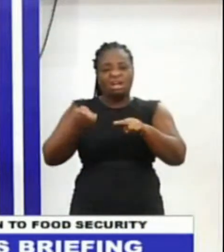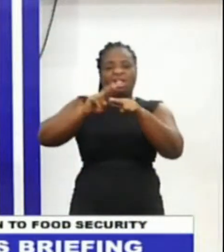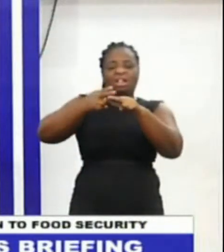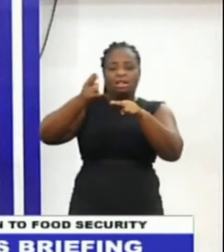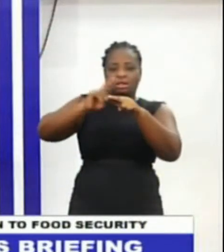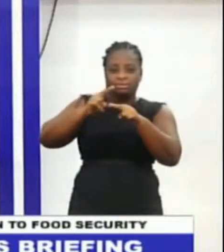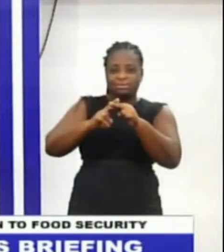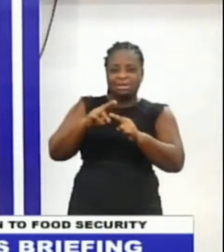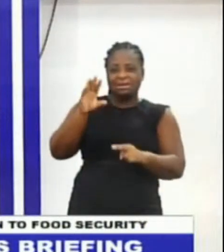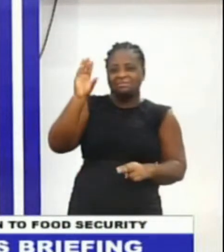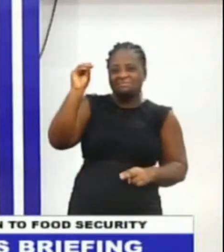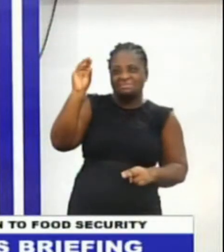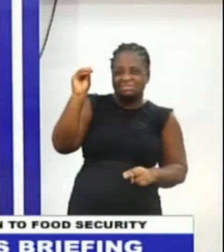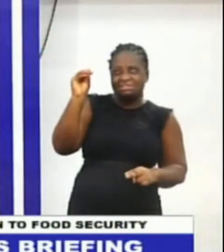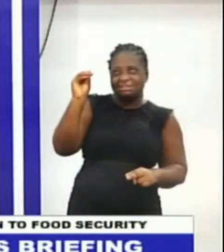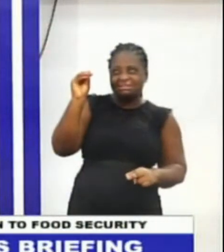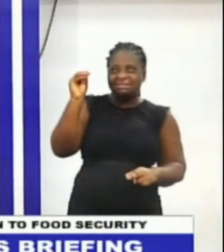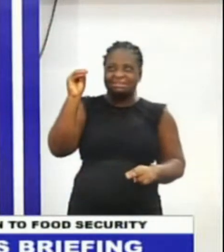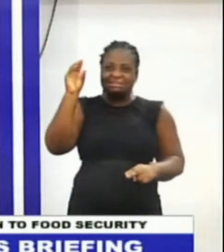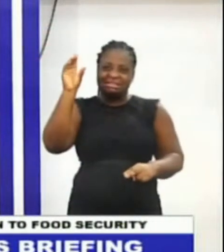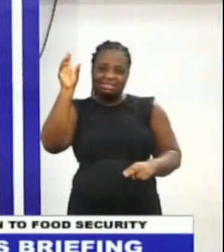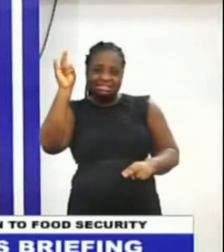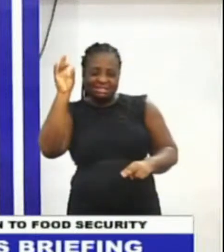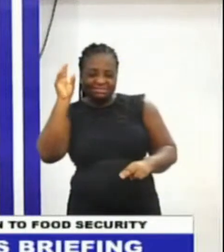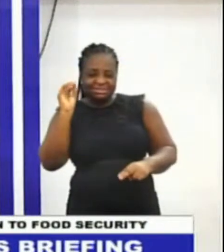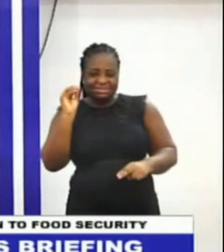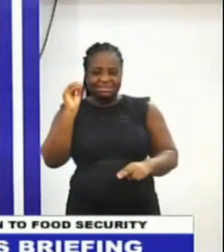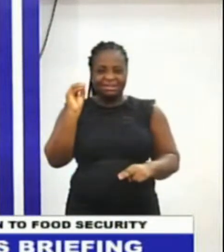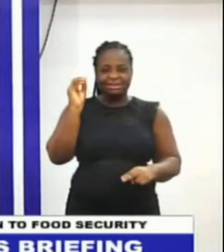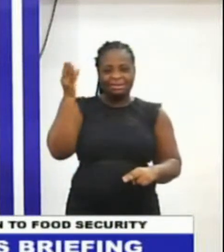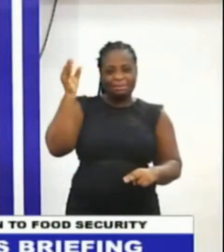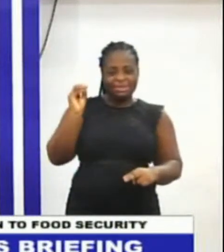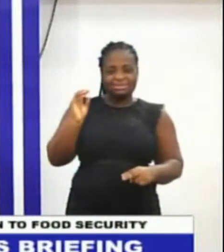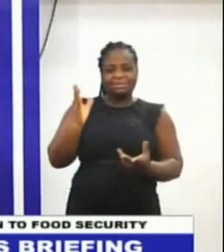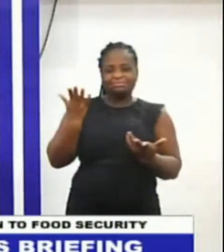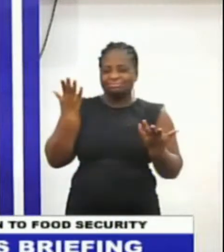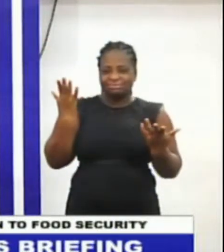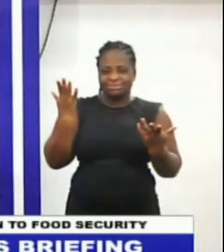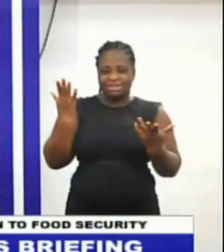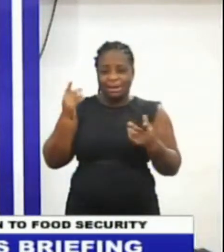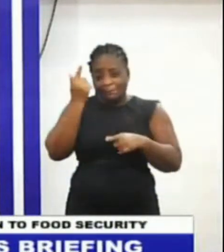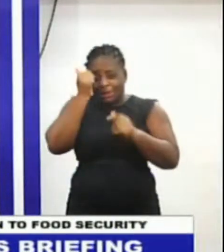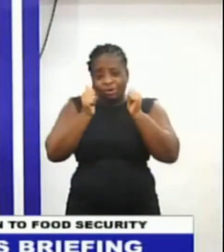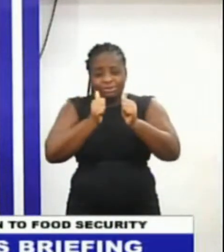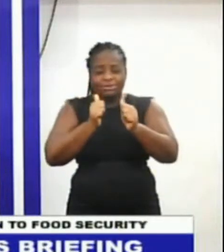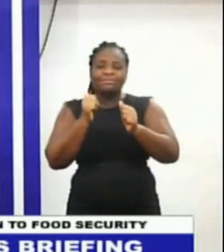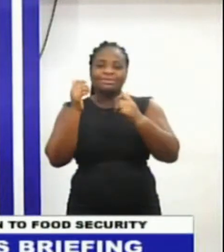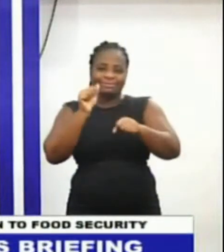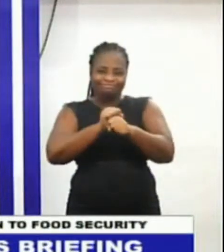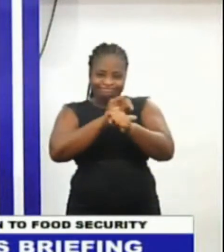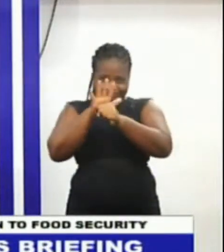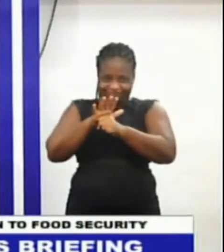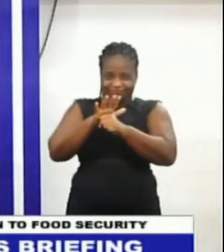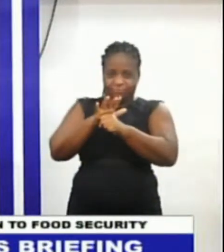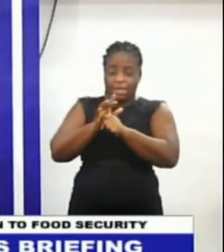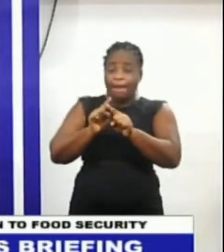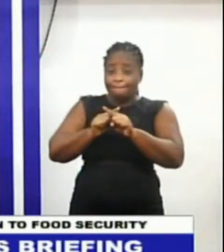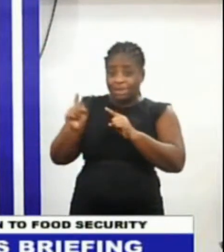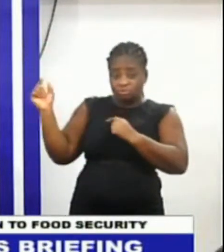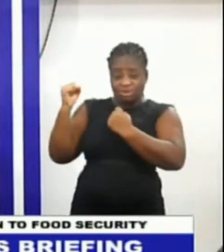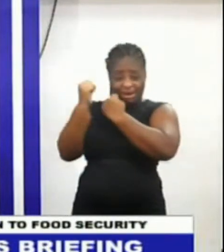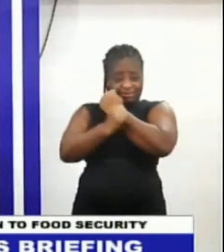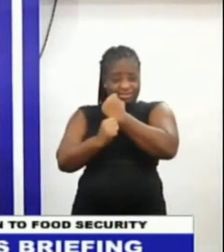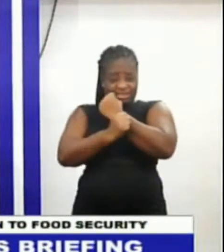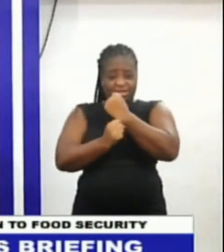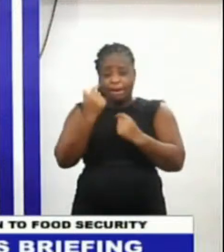$50, $70 per ton above what it was before the pandemic. But we are shielded from it because Ghana is